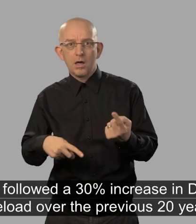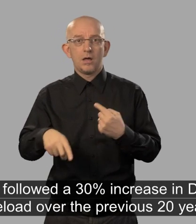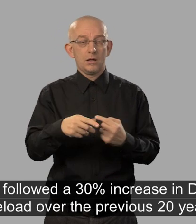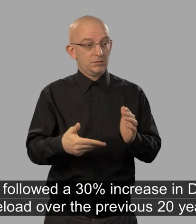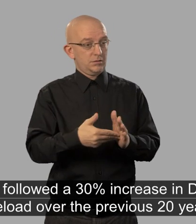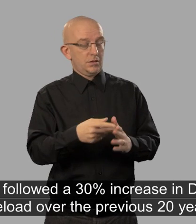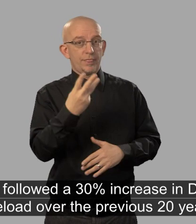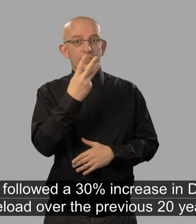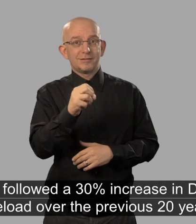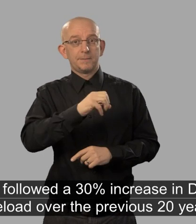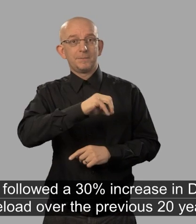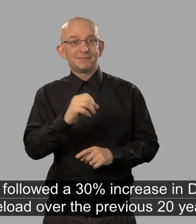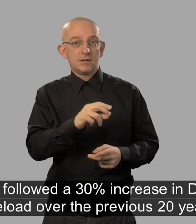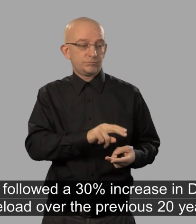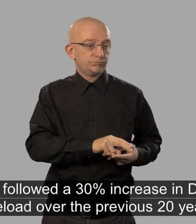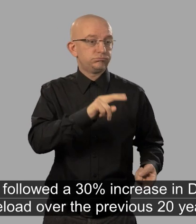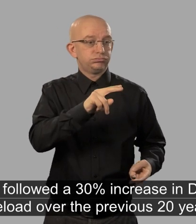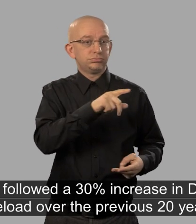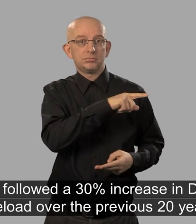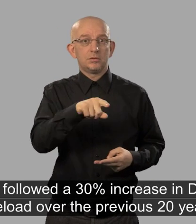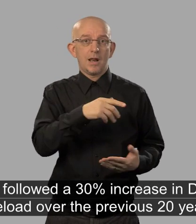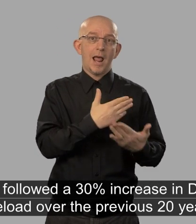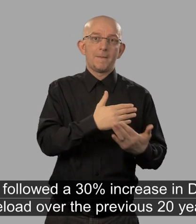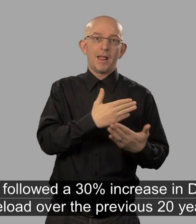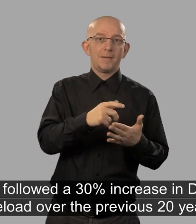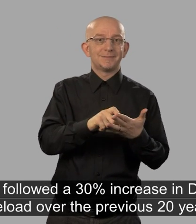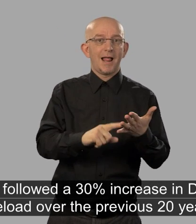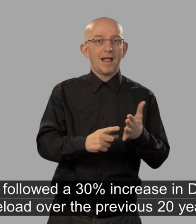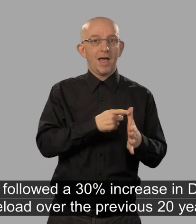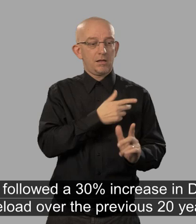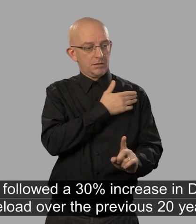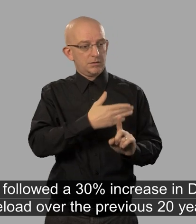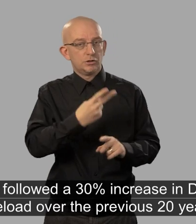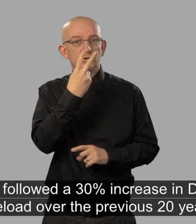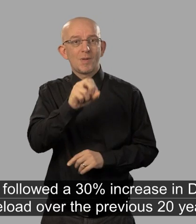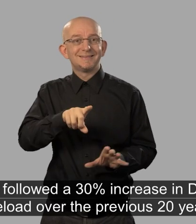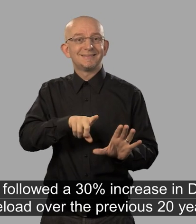increase in DLA caseload over the previous 20 years.